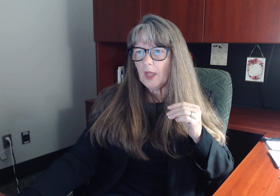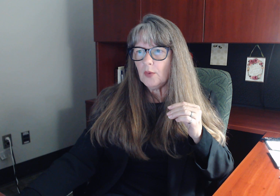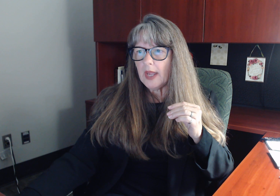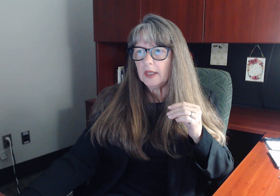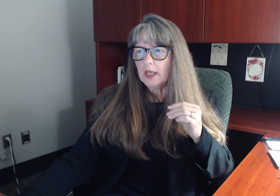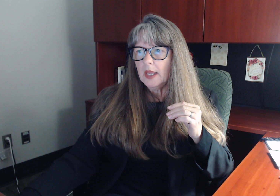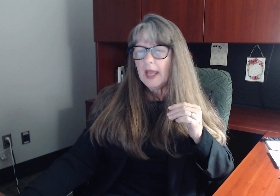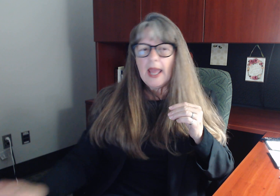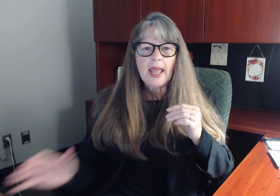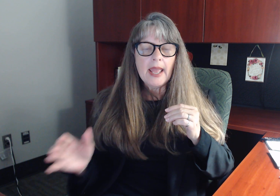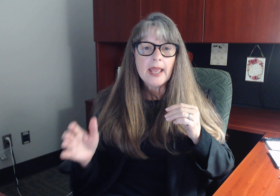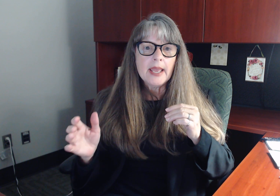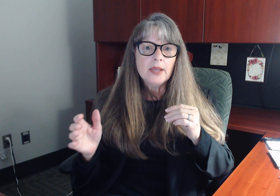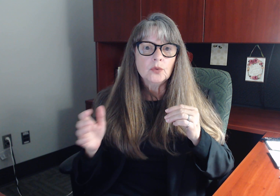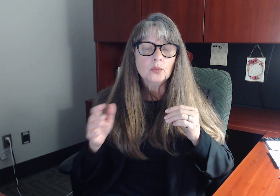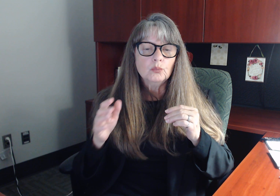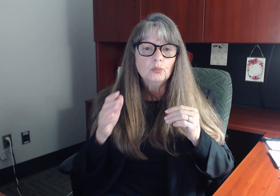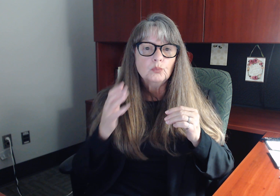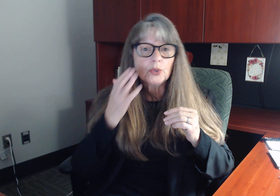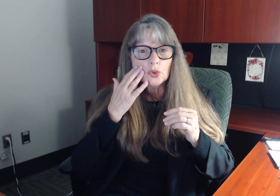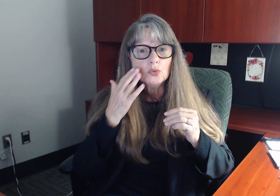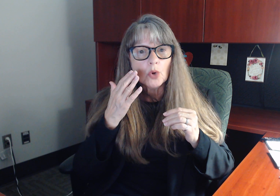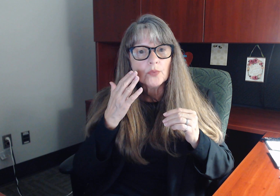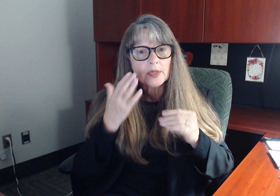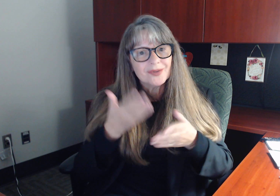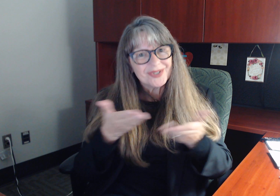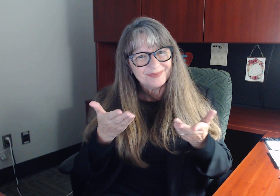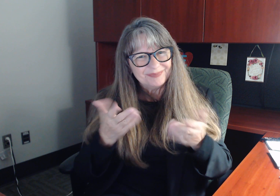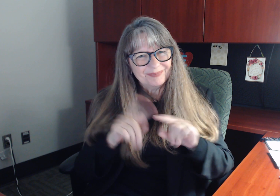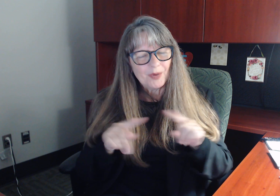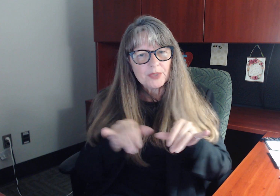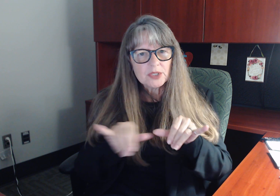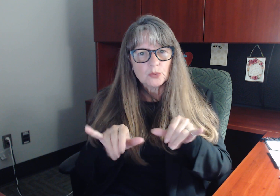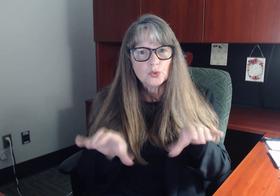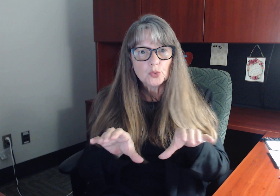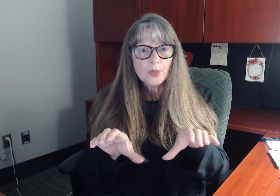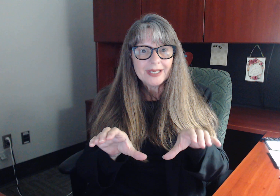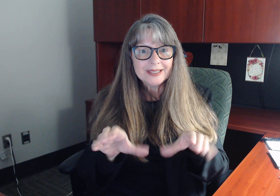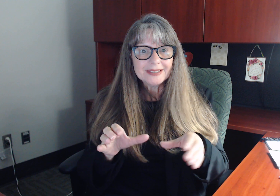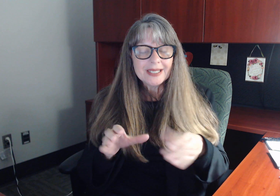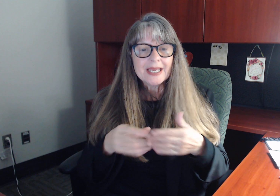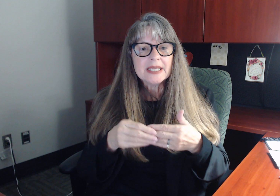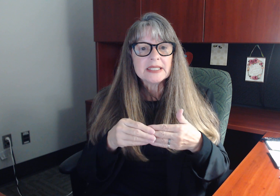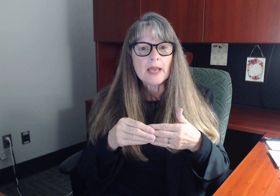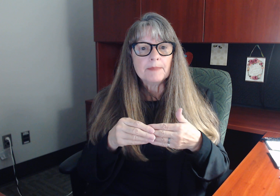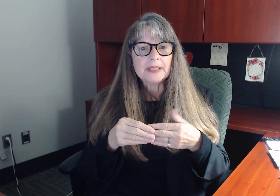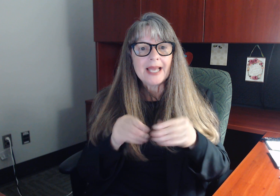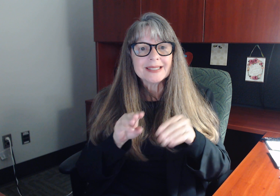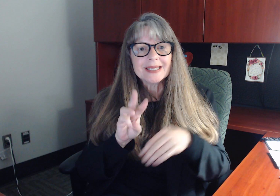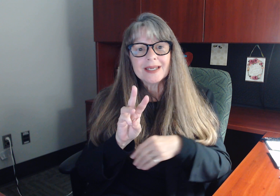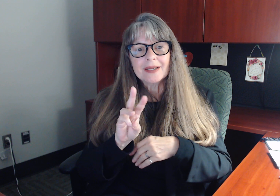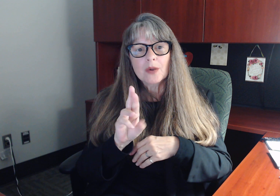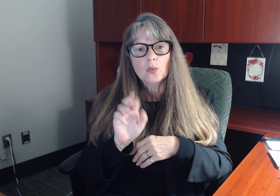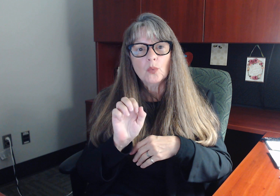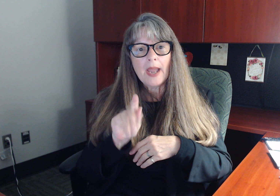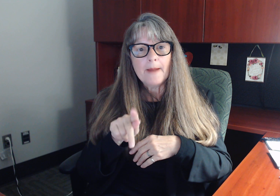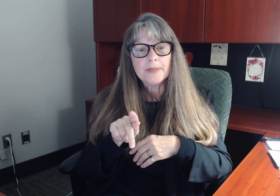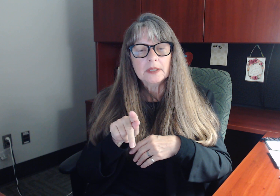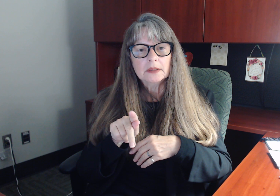Okay. And we do know this, but we still do it, is that plastic wrap,